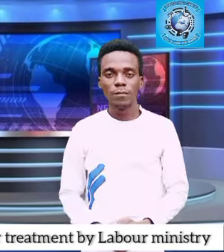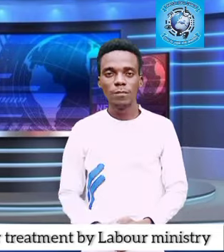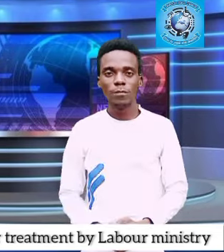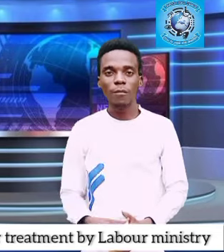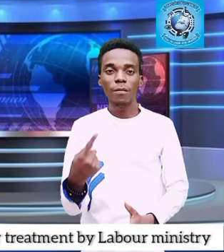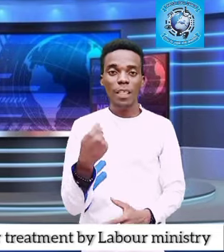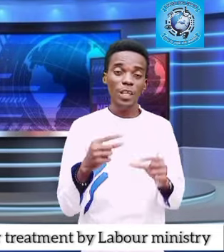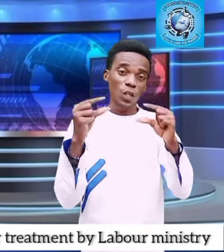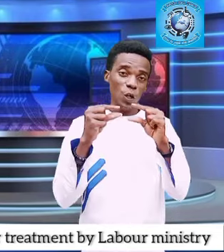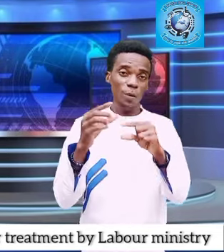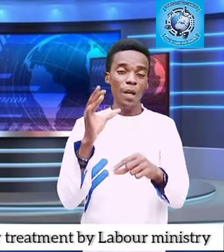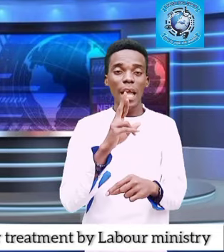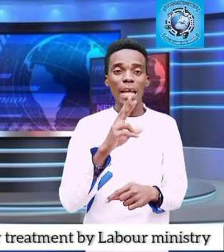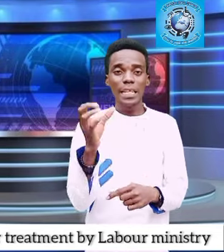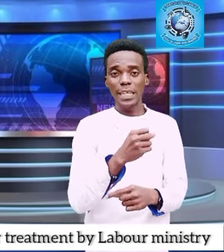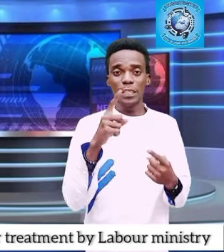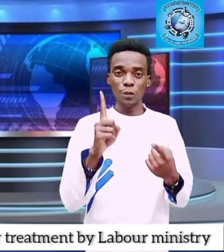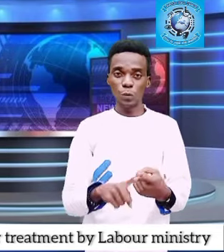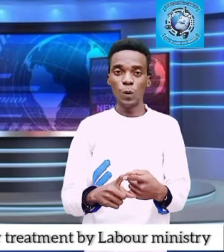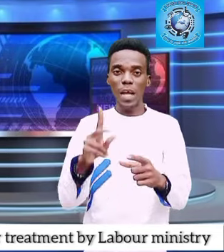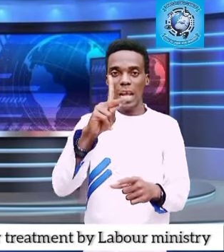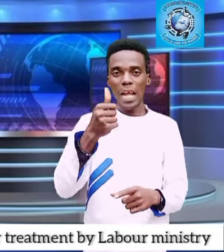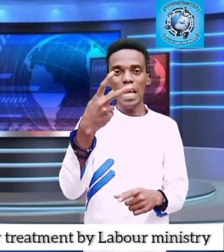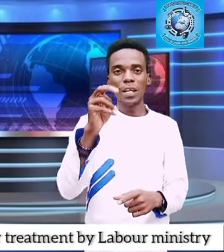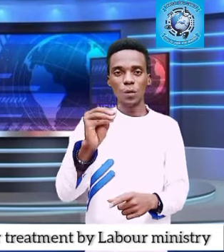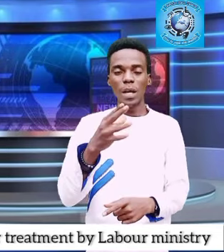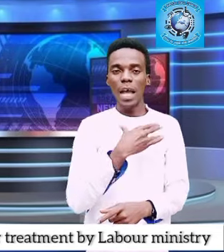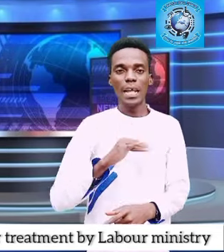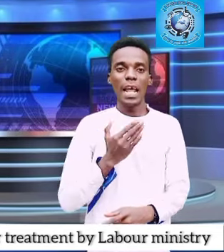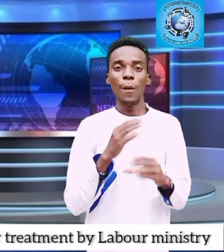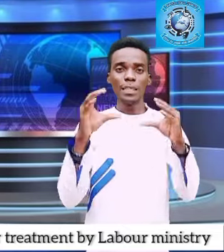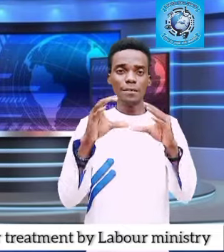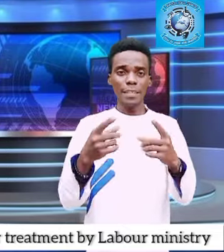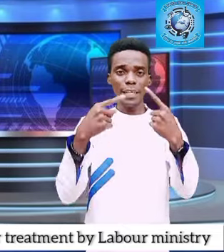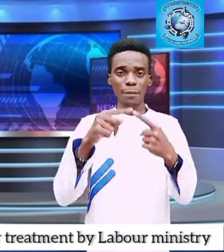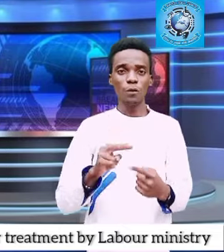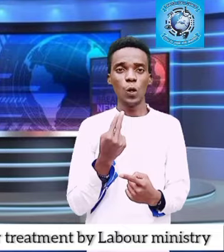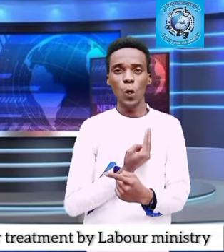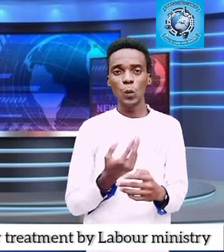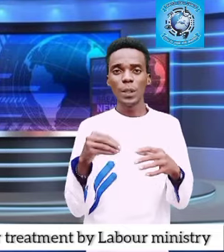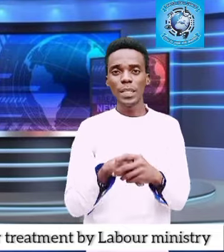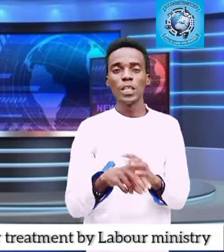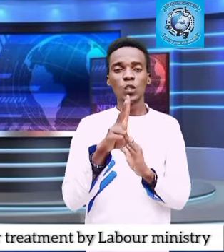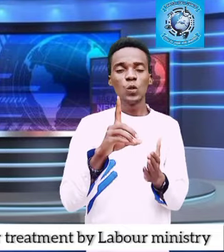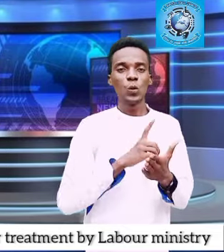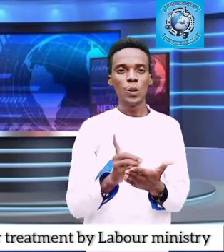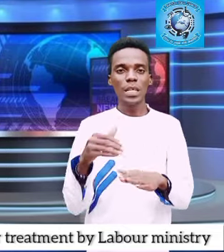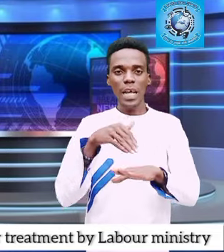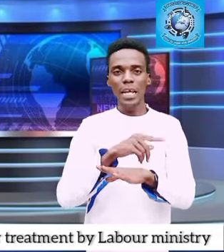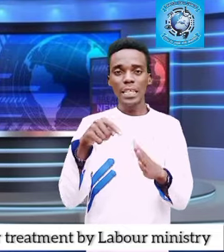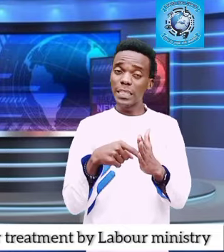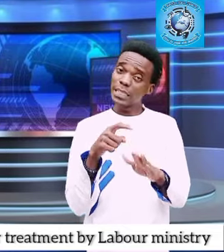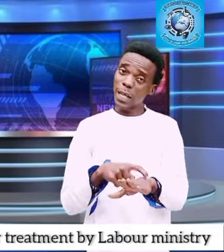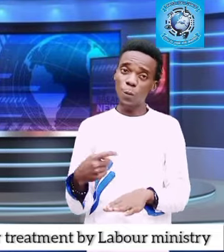The documents were taken to Kano, and our trade test certificates came to us within 2 weeks. At this expense, we are now proud